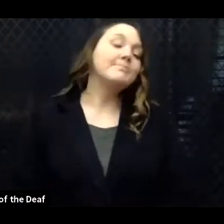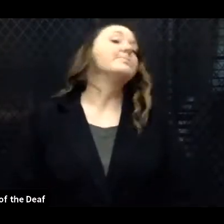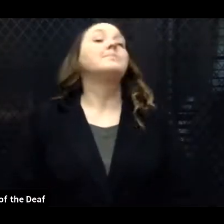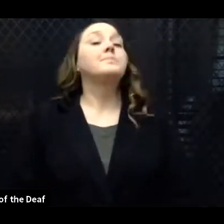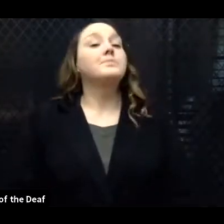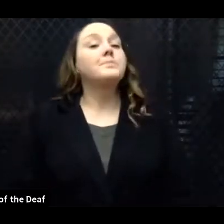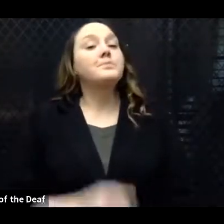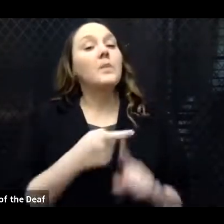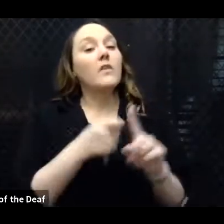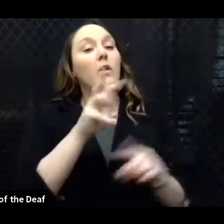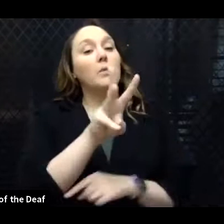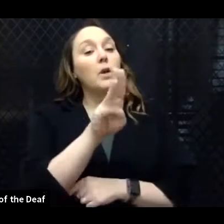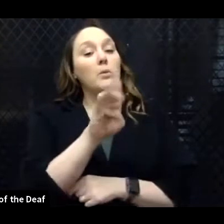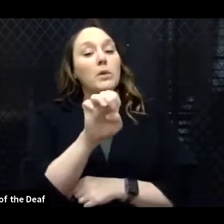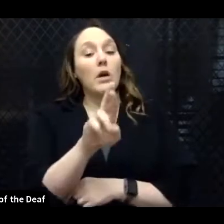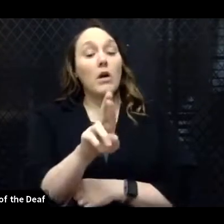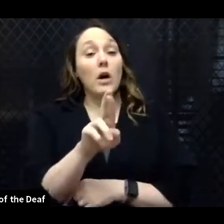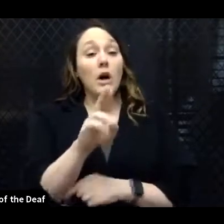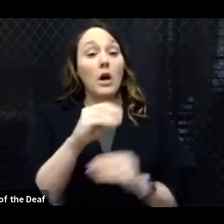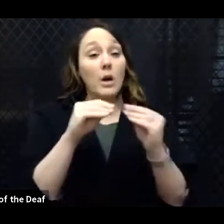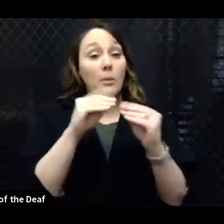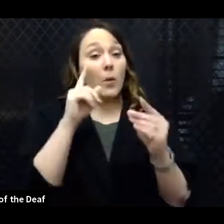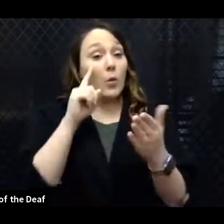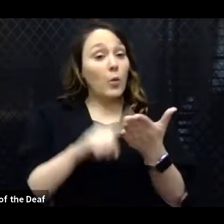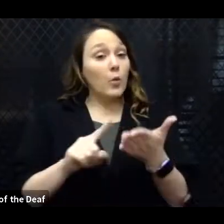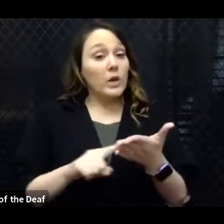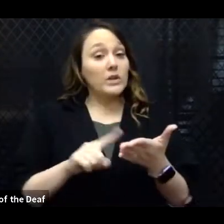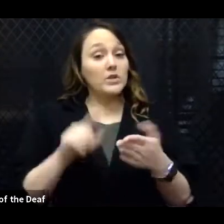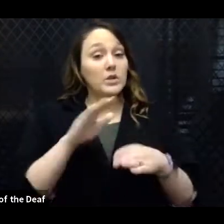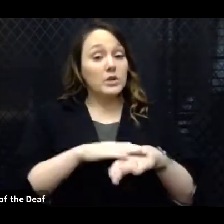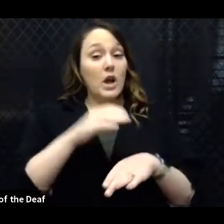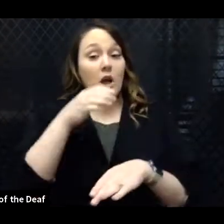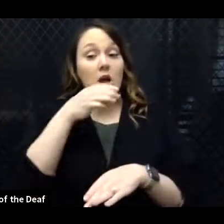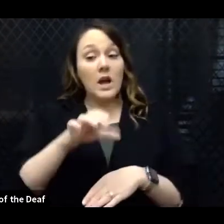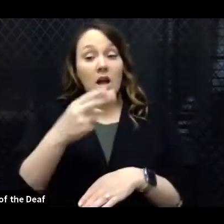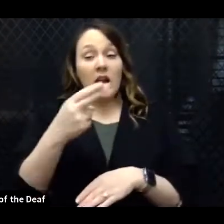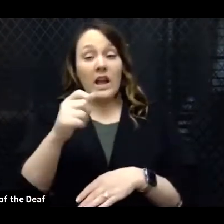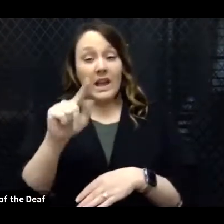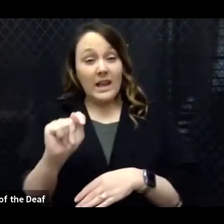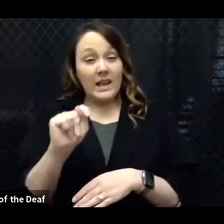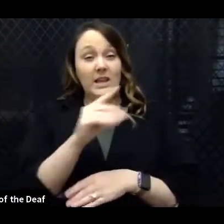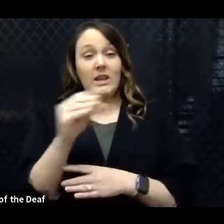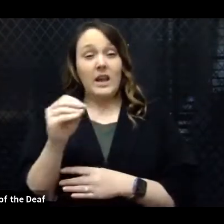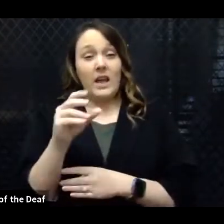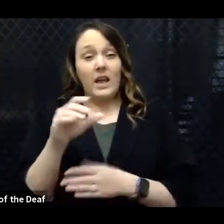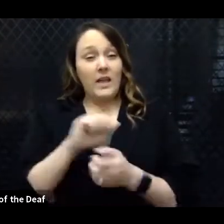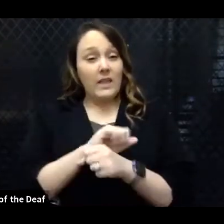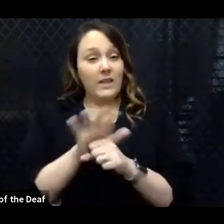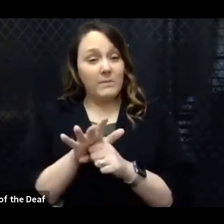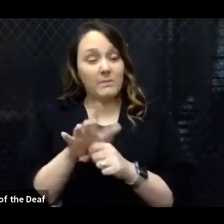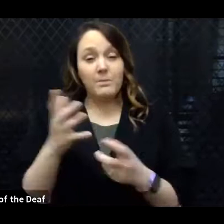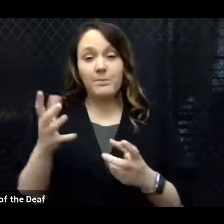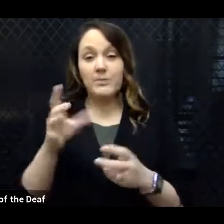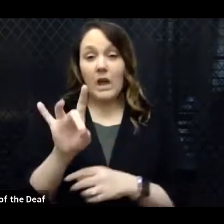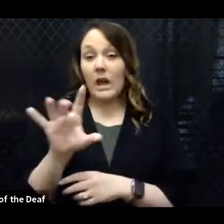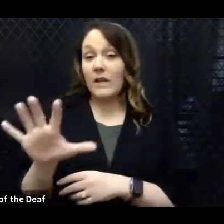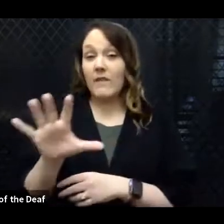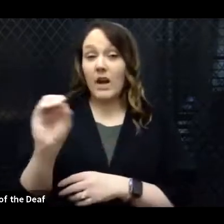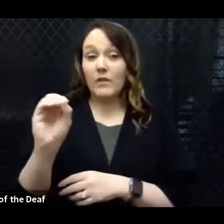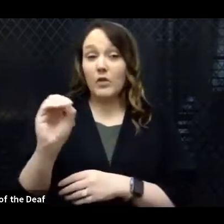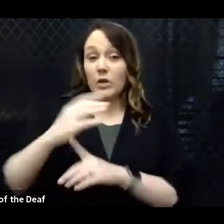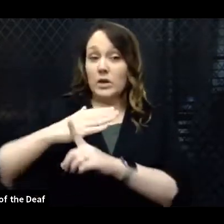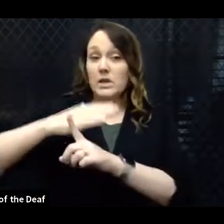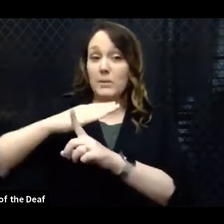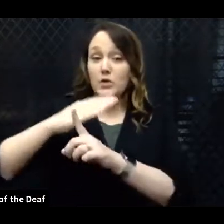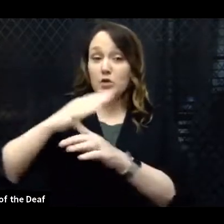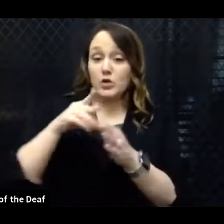From WBIR, is there more research on heat and the virus? Does the 85-degree temps kill the virus?